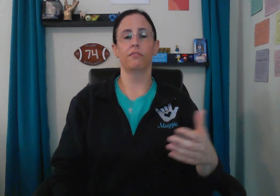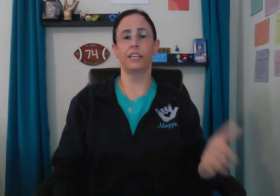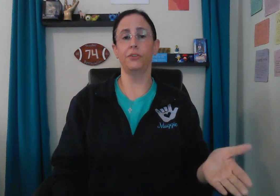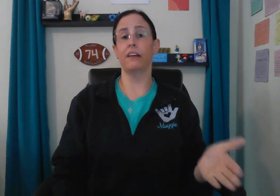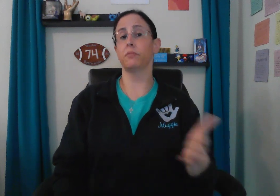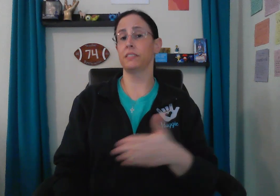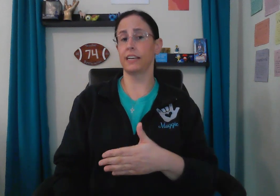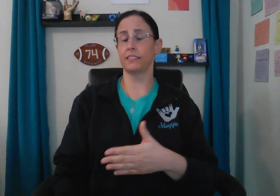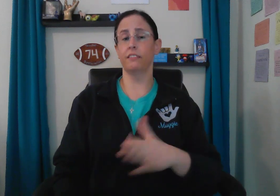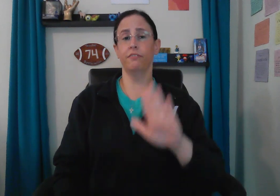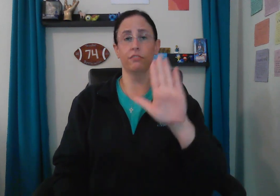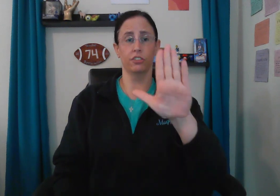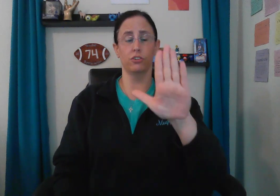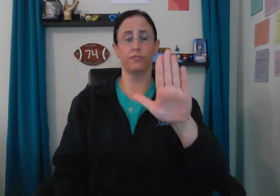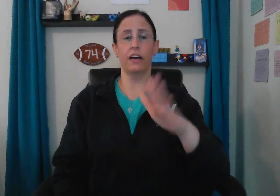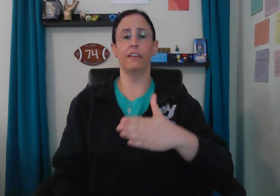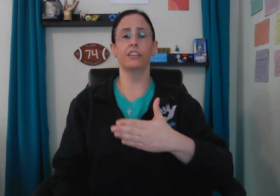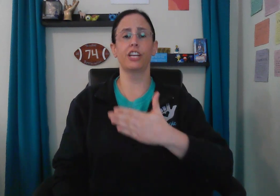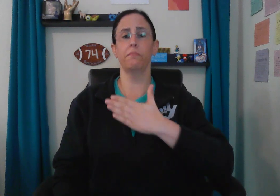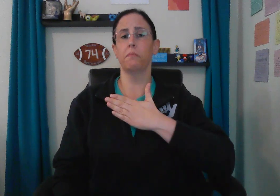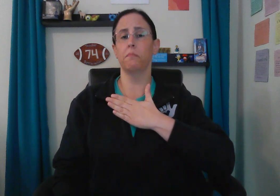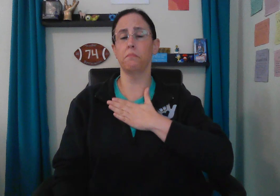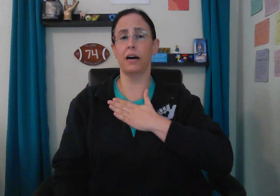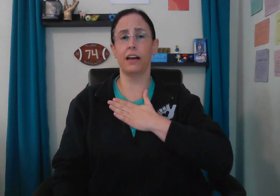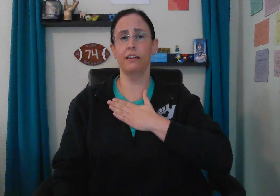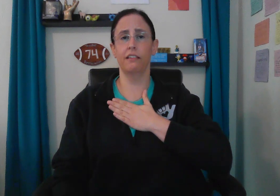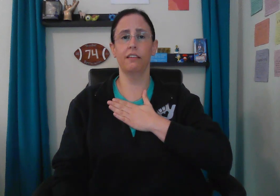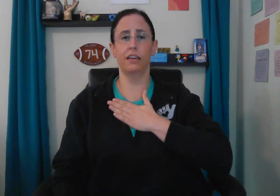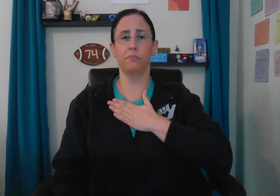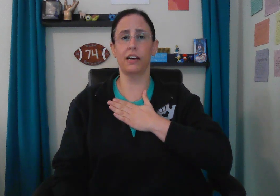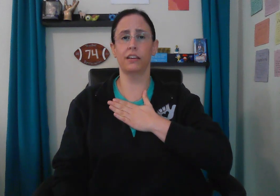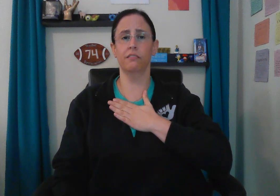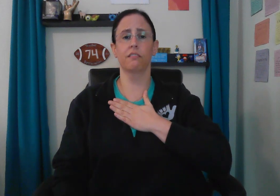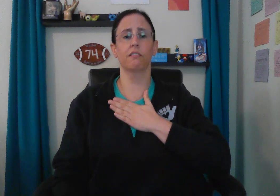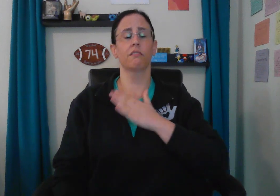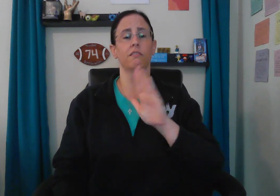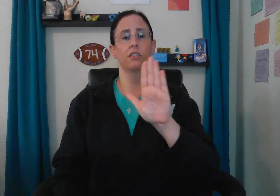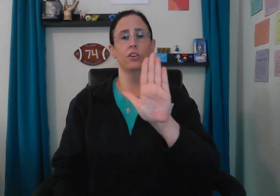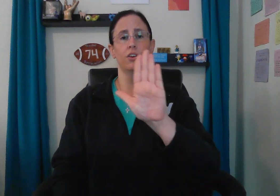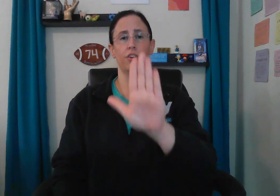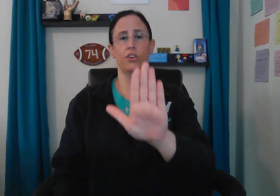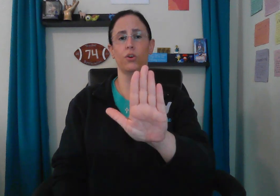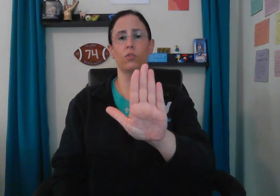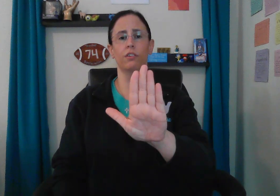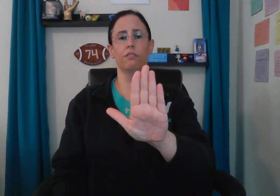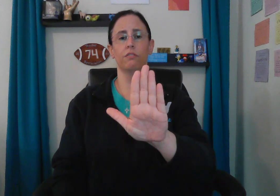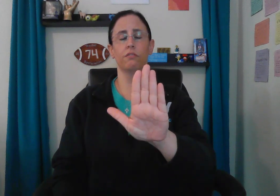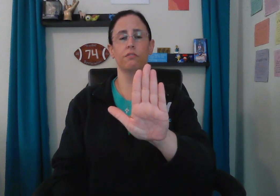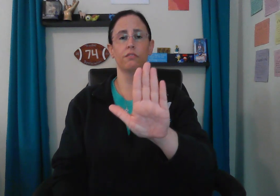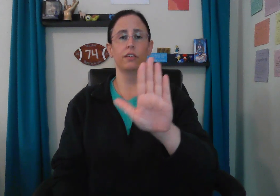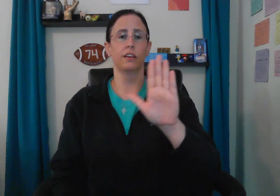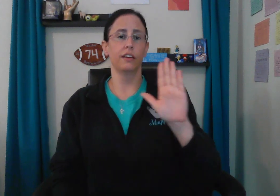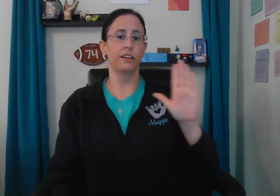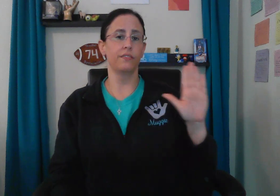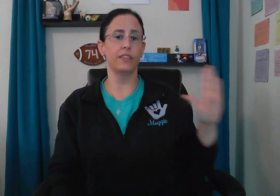Then you have the possessive, closed 5 hand shape, my and mine, your. This